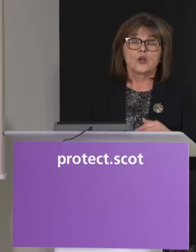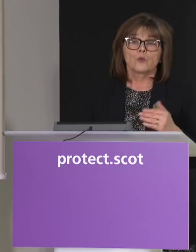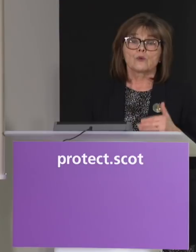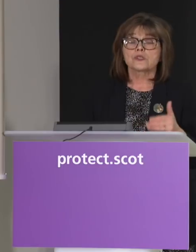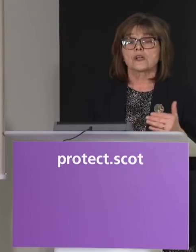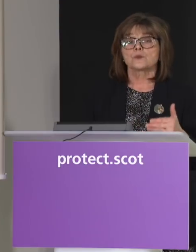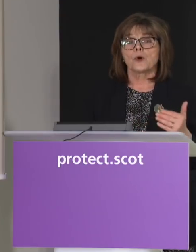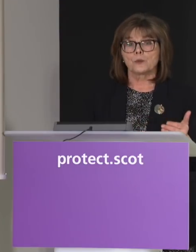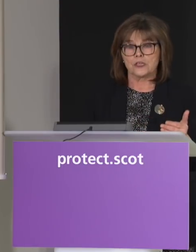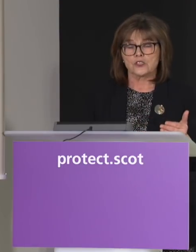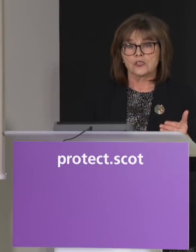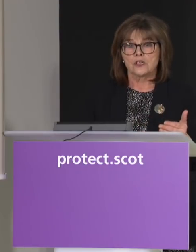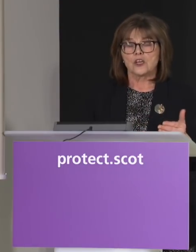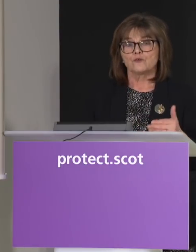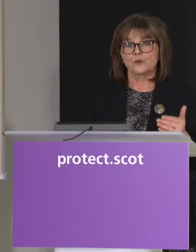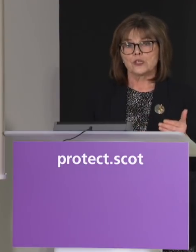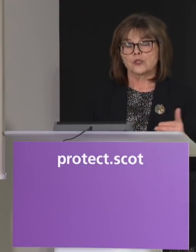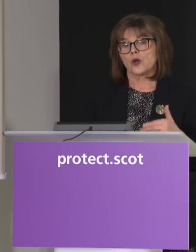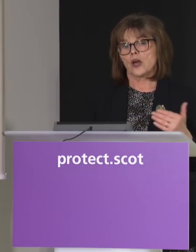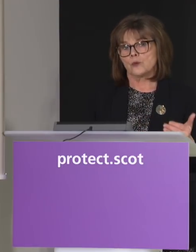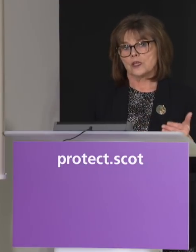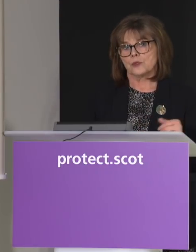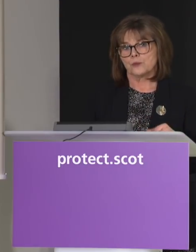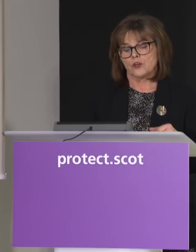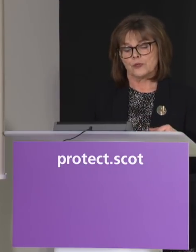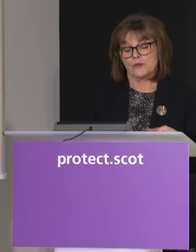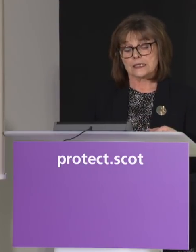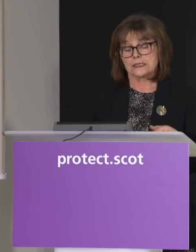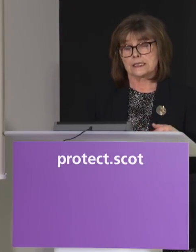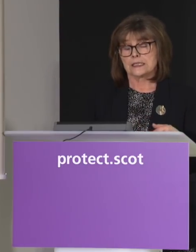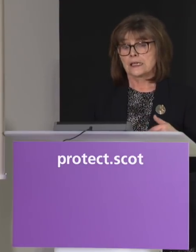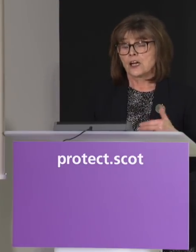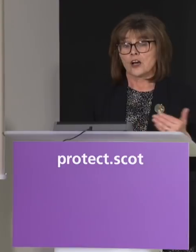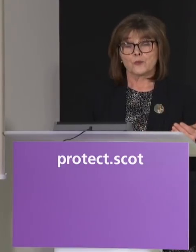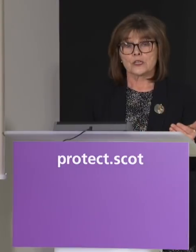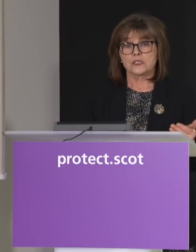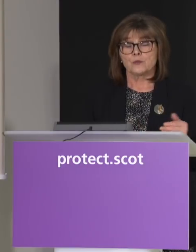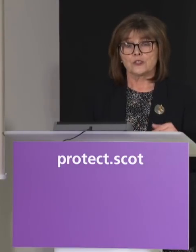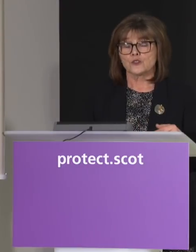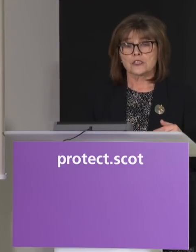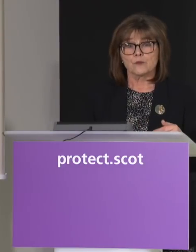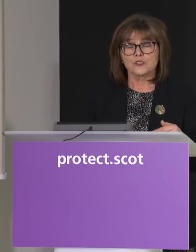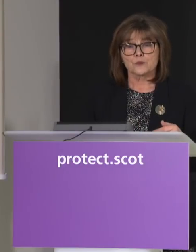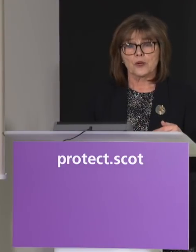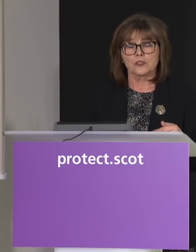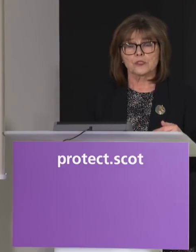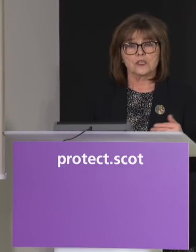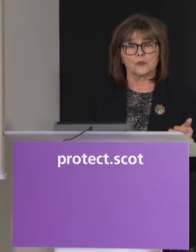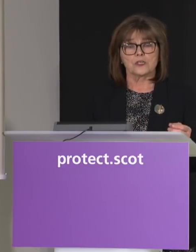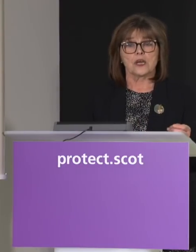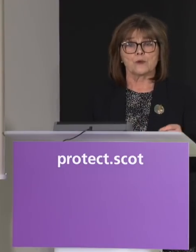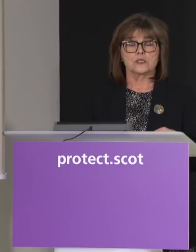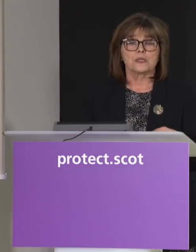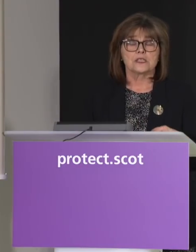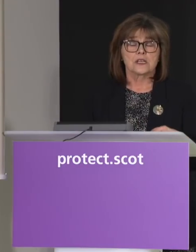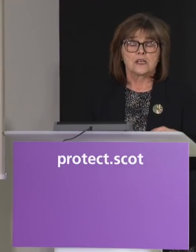programme, we will start to publish the information about how many people have been vaccinated. I've personally made 2 statements to Parliament to